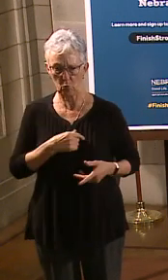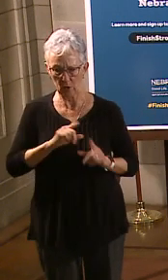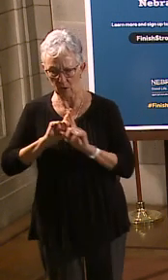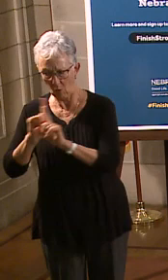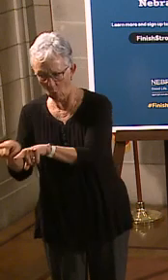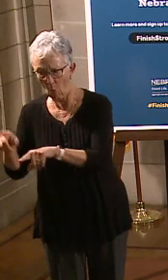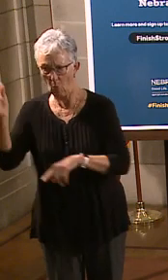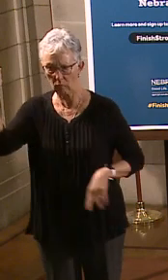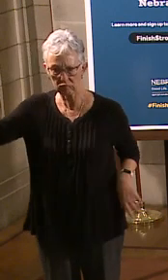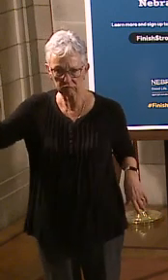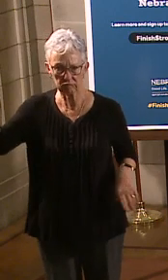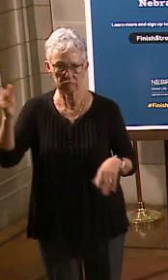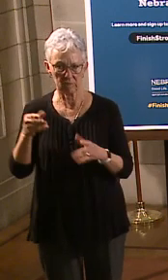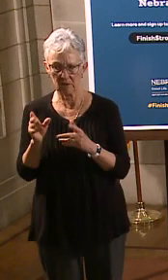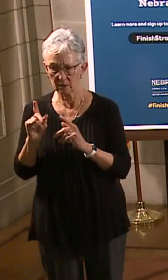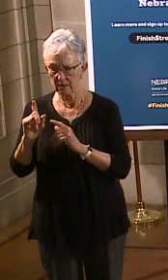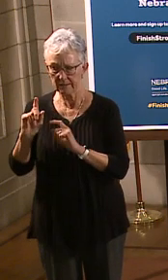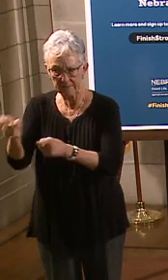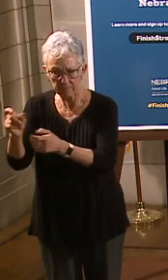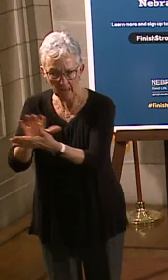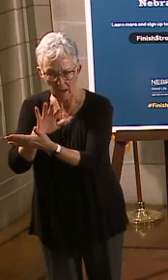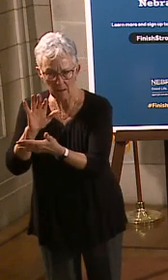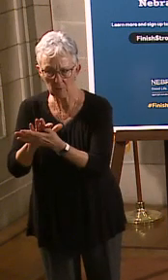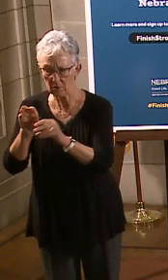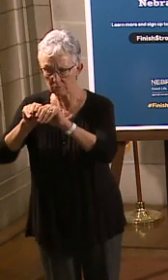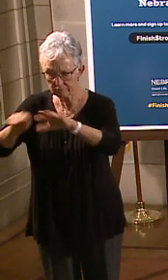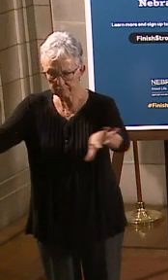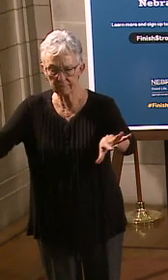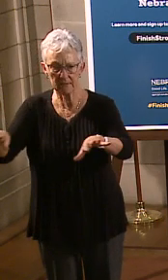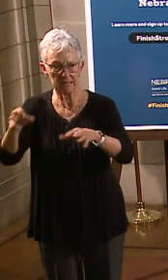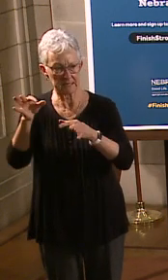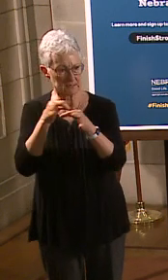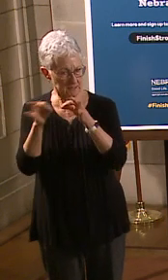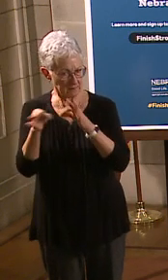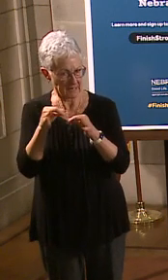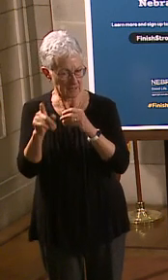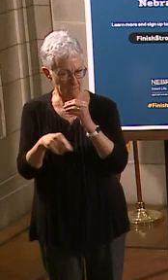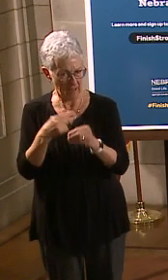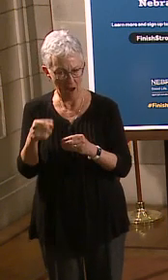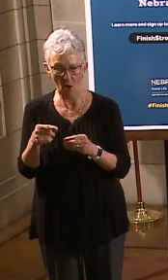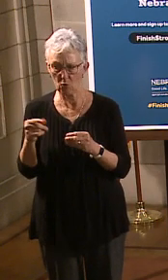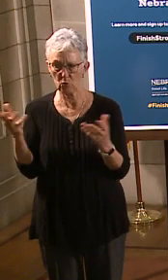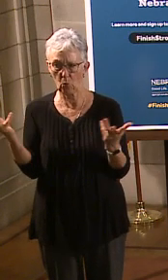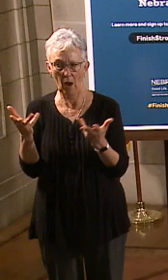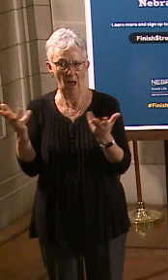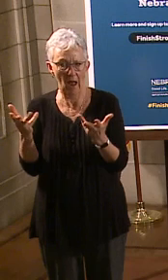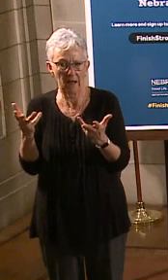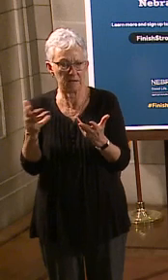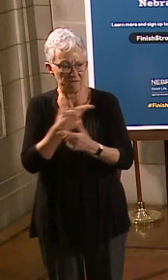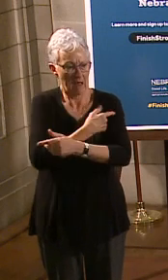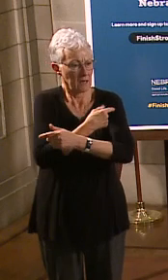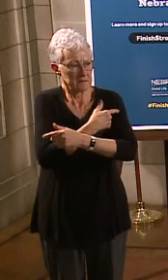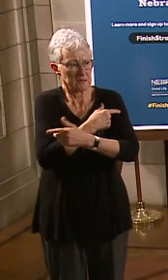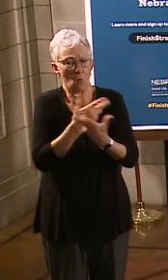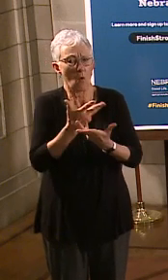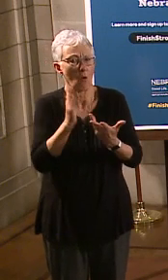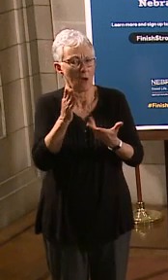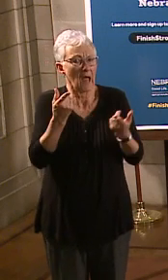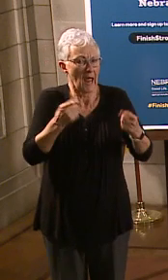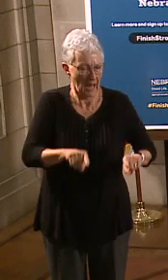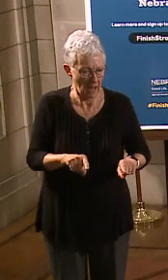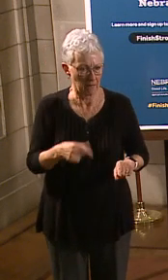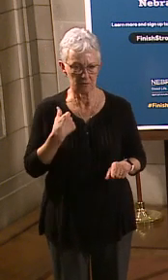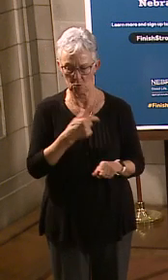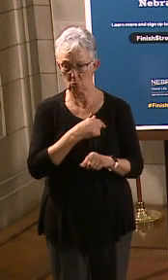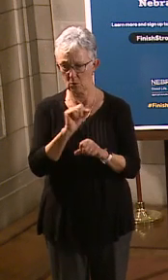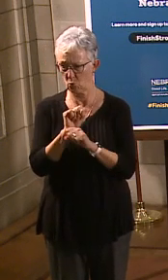importance of the vaccine. Some of those organizations include Multicultural Coalition in Grand Island. We've worked with the Mexican Consulate in